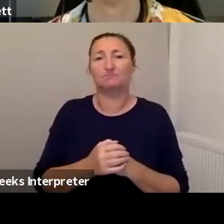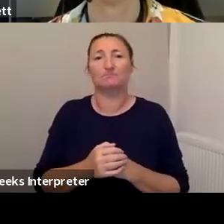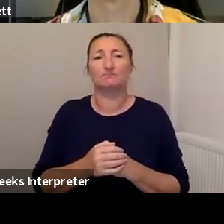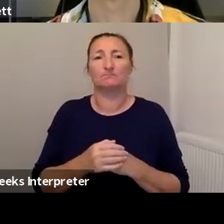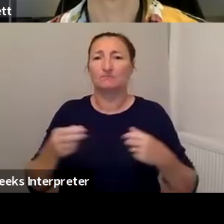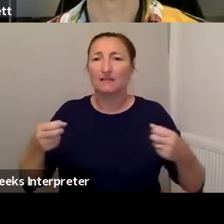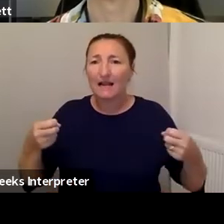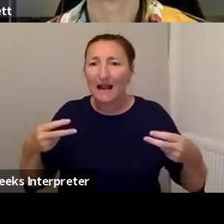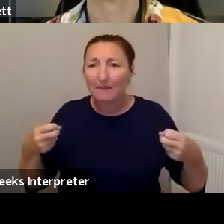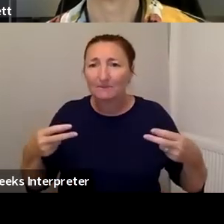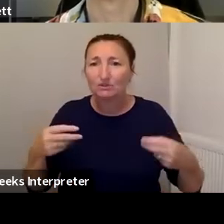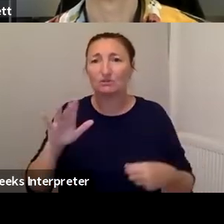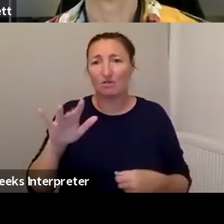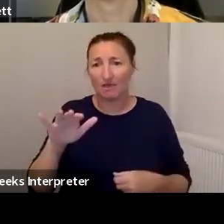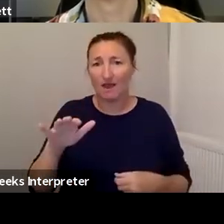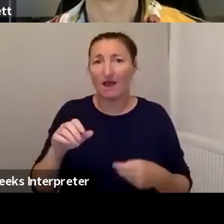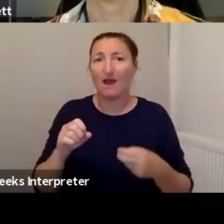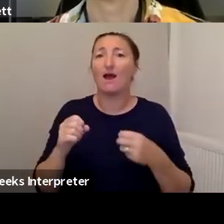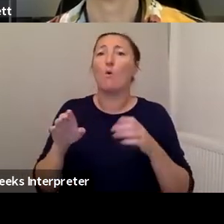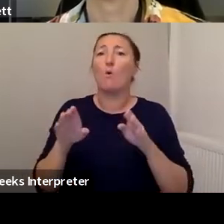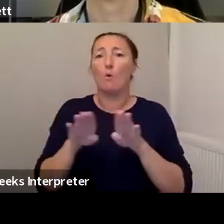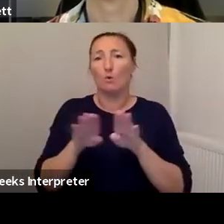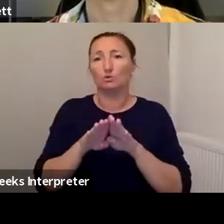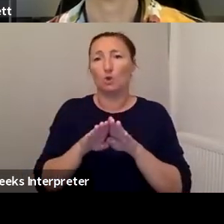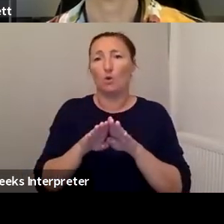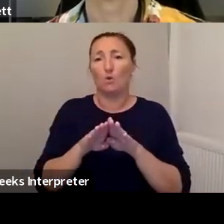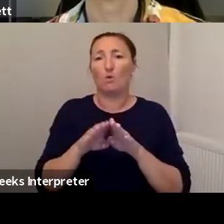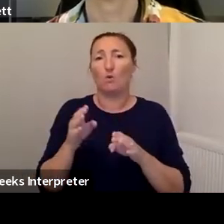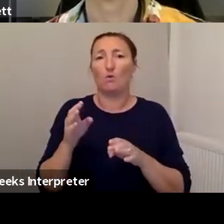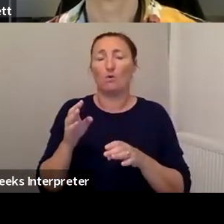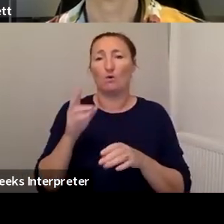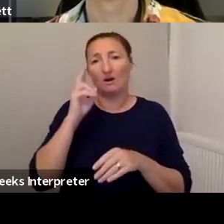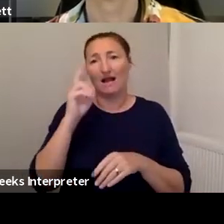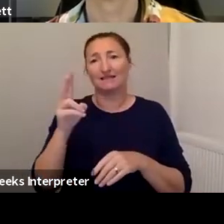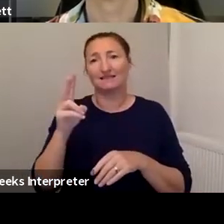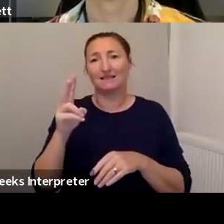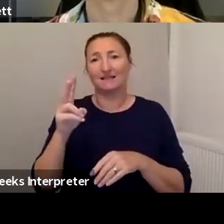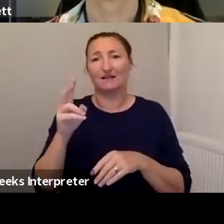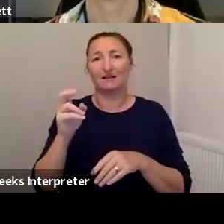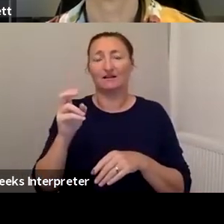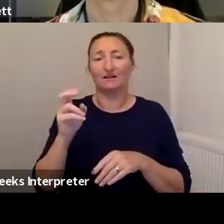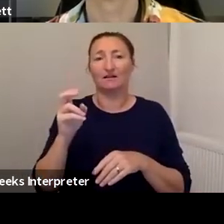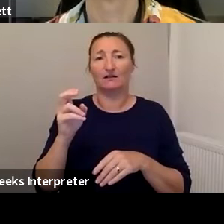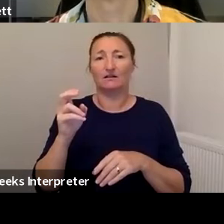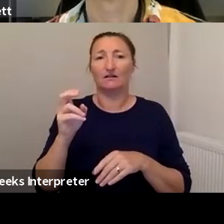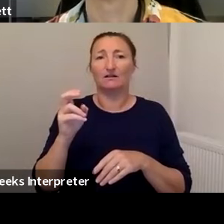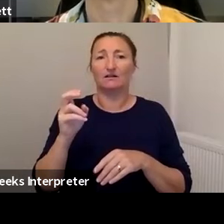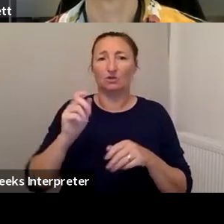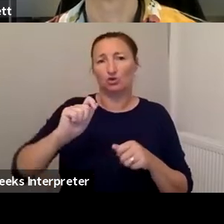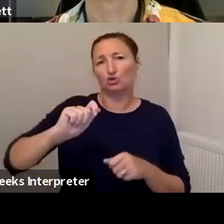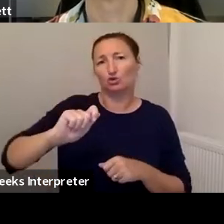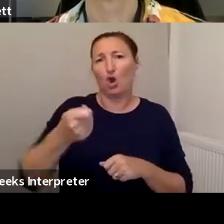and you will also be, if you can see the CCC, you can turn on those,